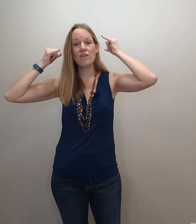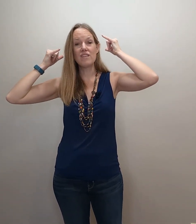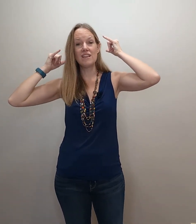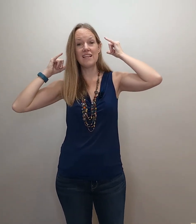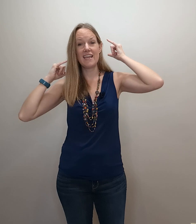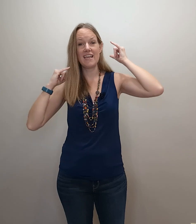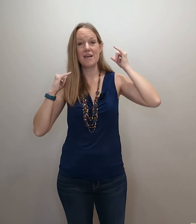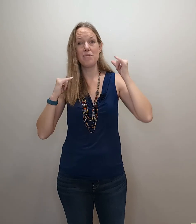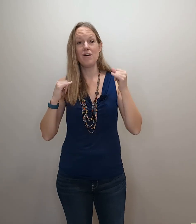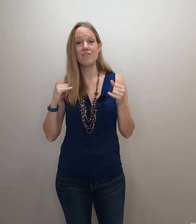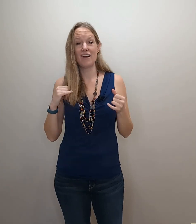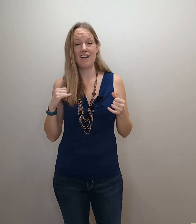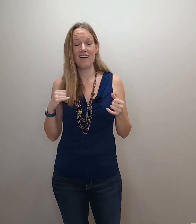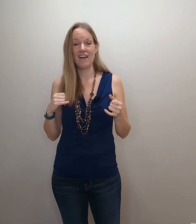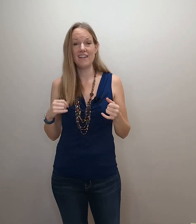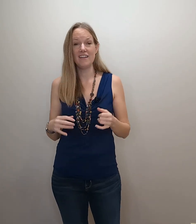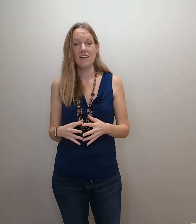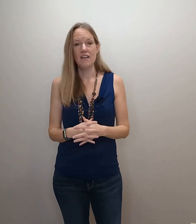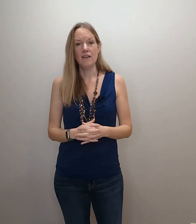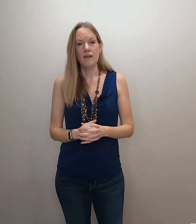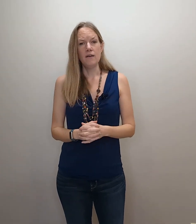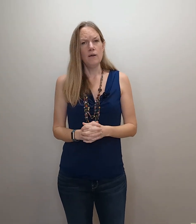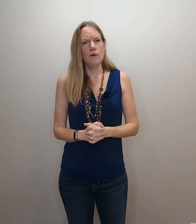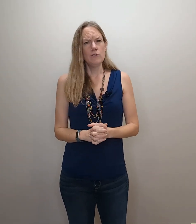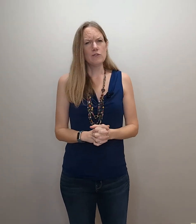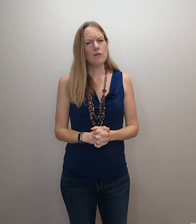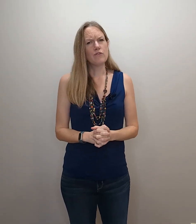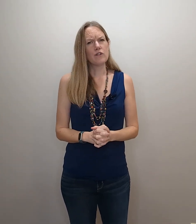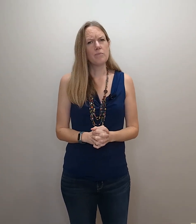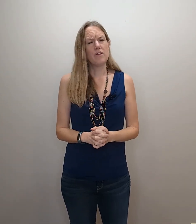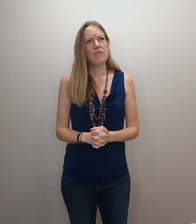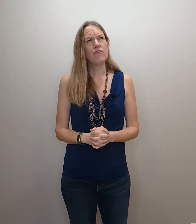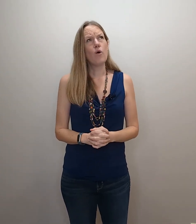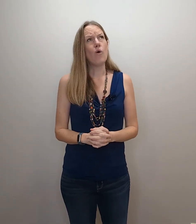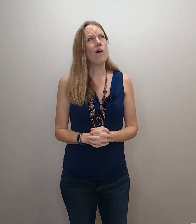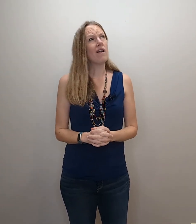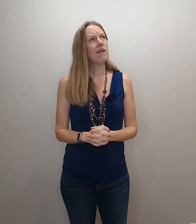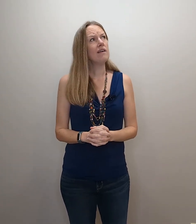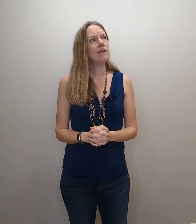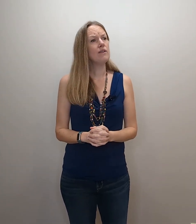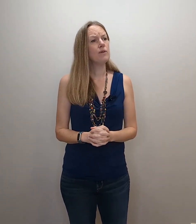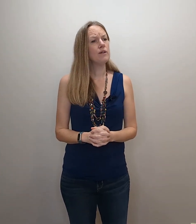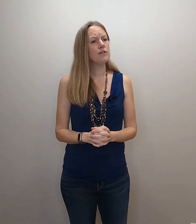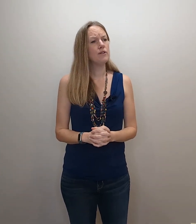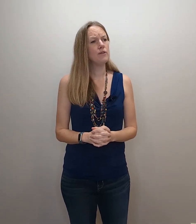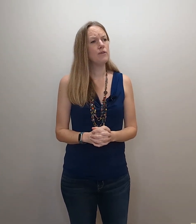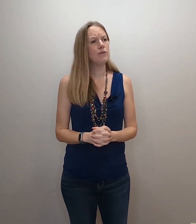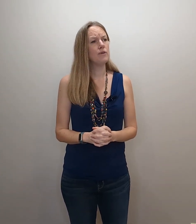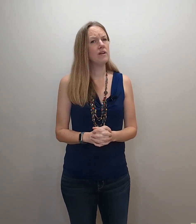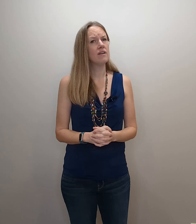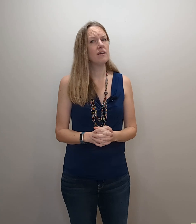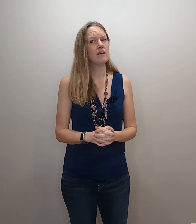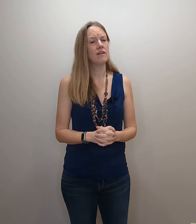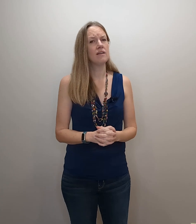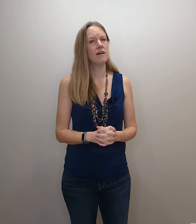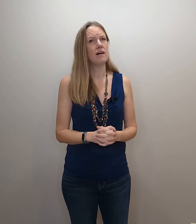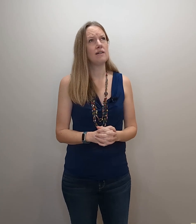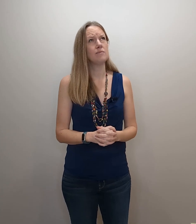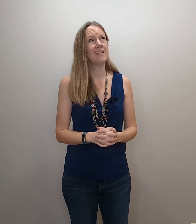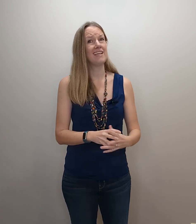the Lamb of God. So for before, you could do like in